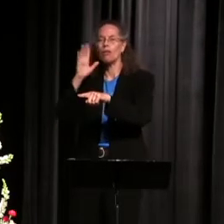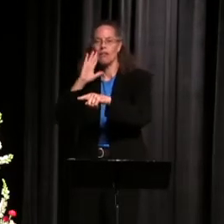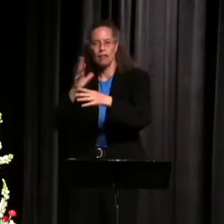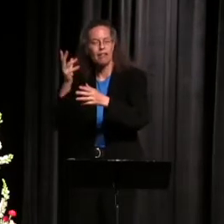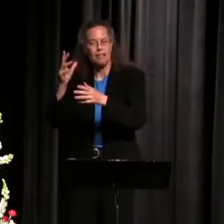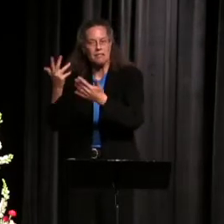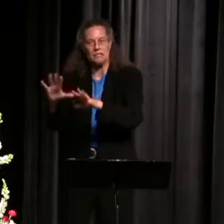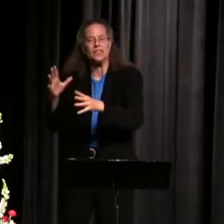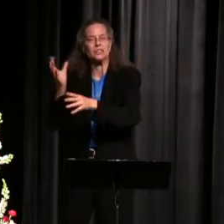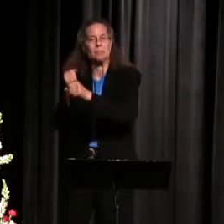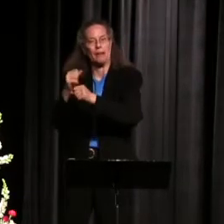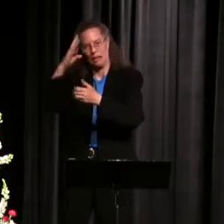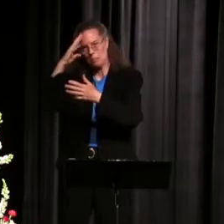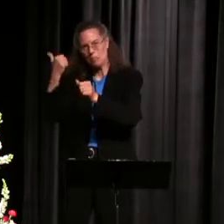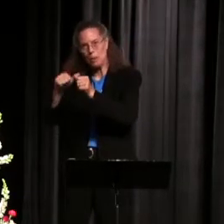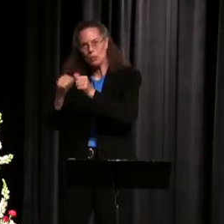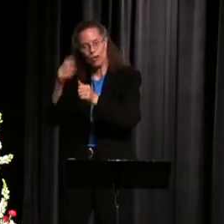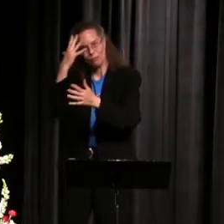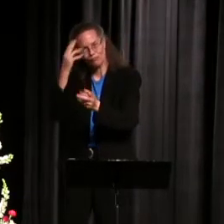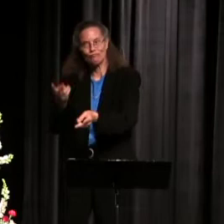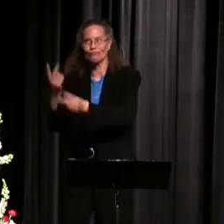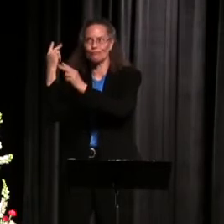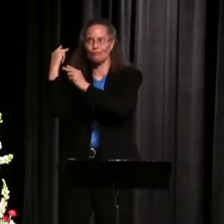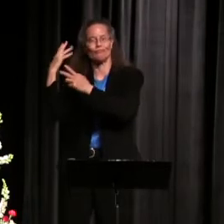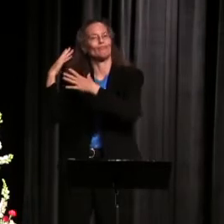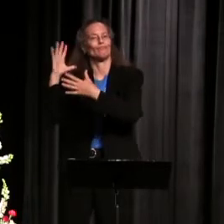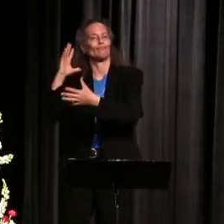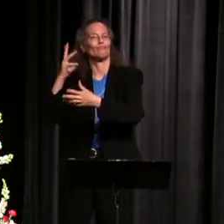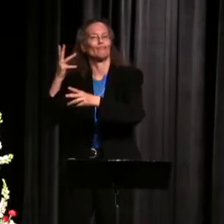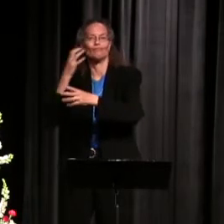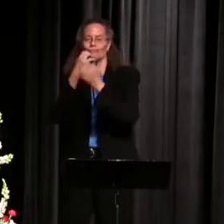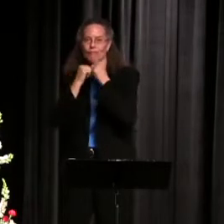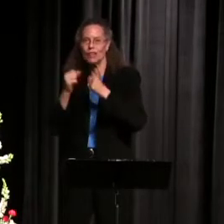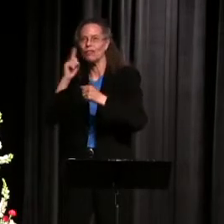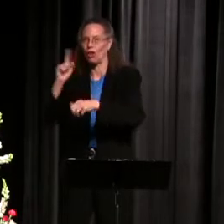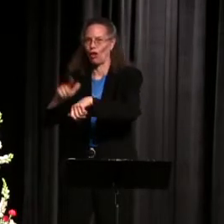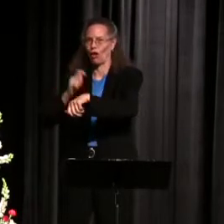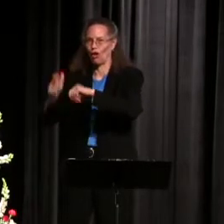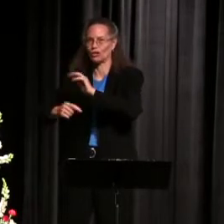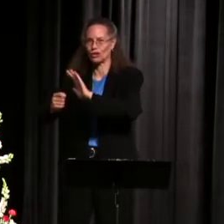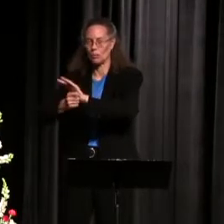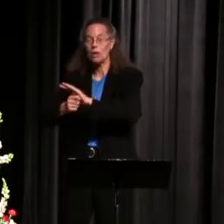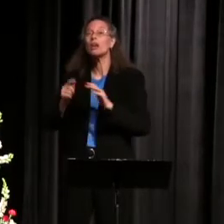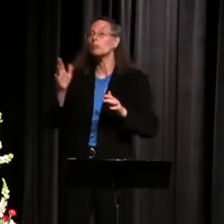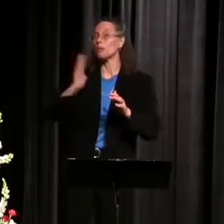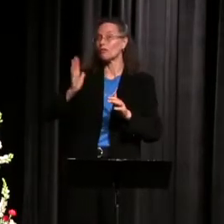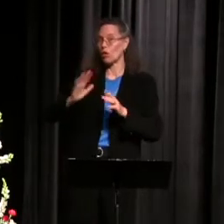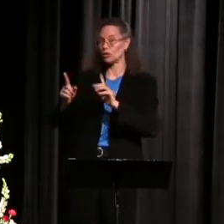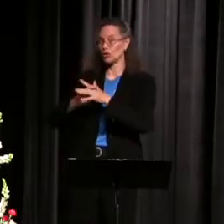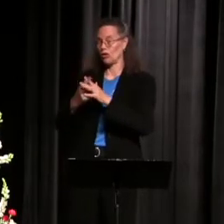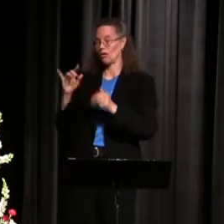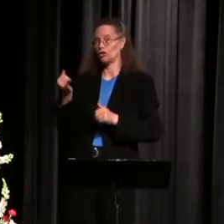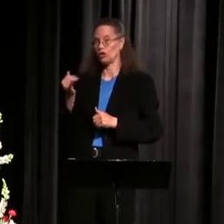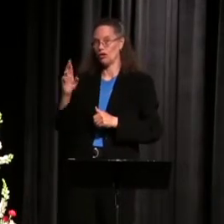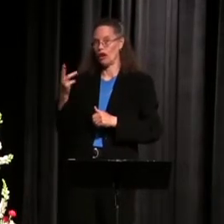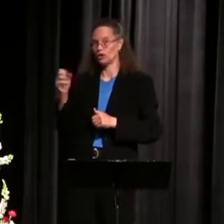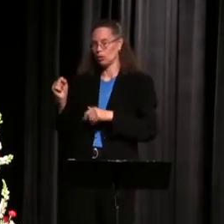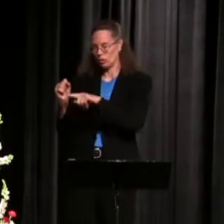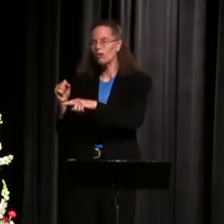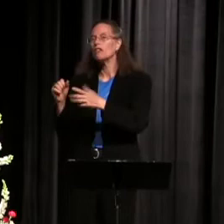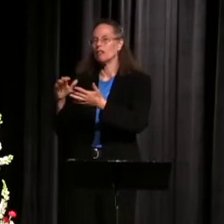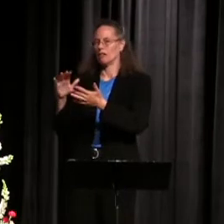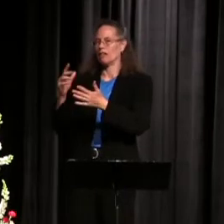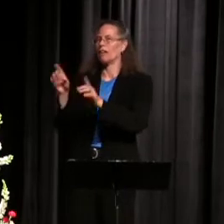forever. Mr. A met our class being a long-term sub at JP Middle School, and then was able to greet us at the high school our sophomore